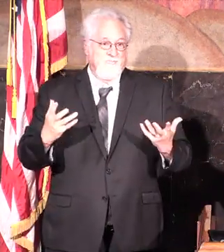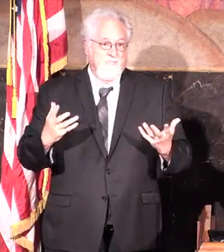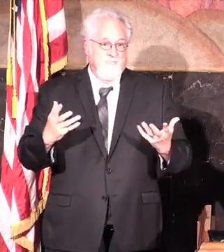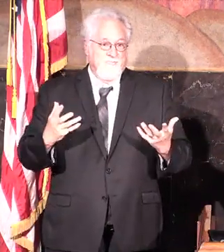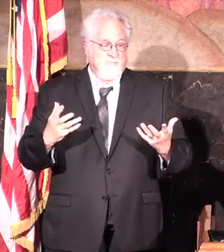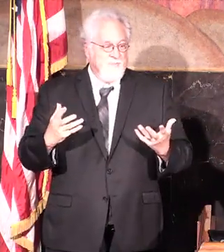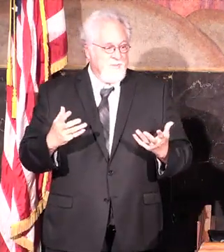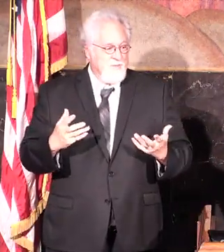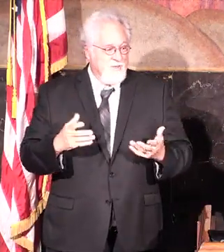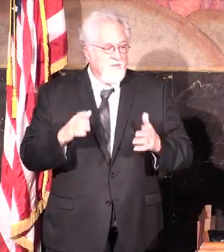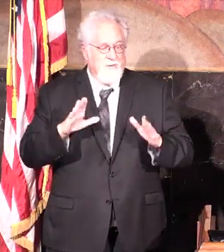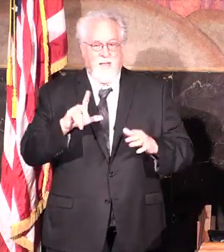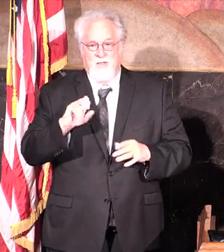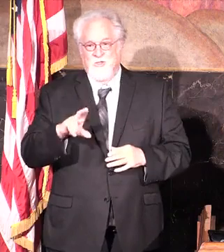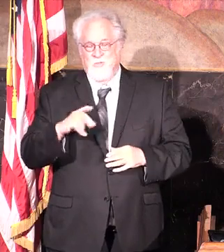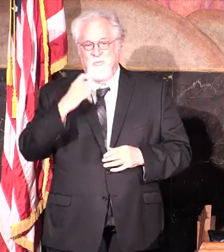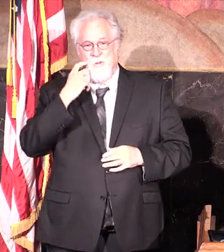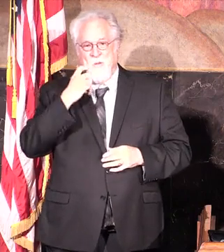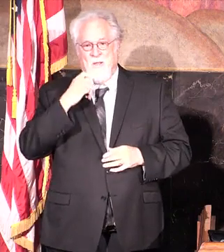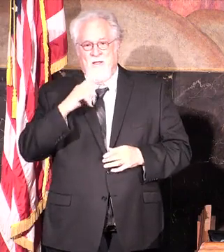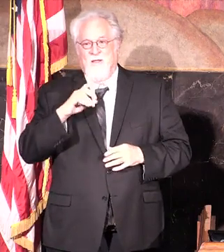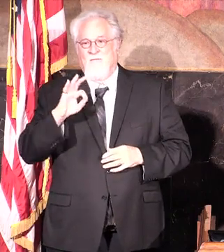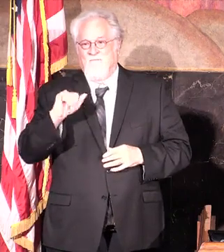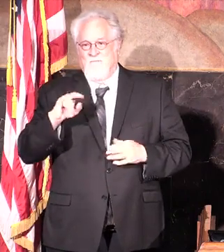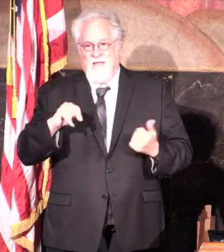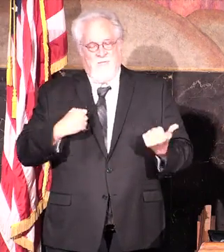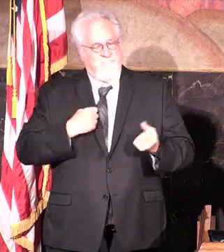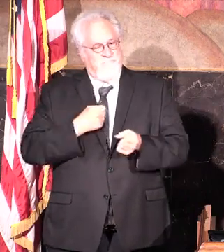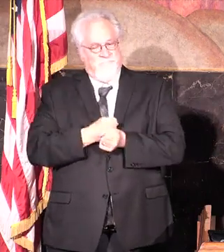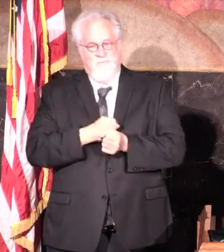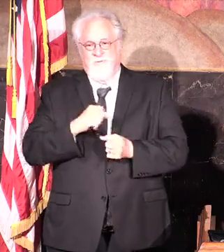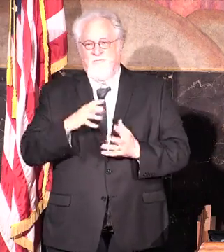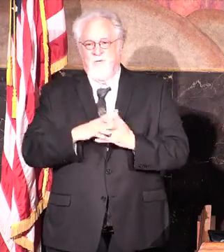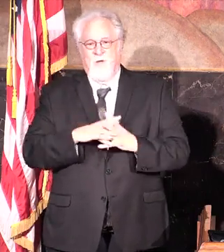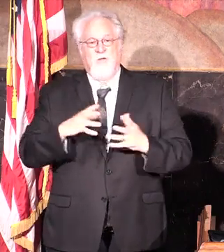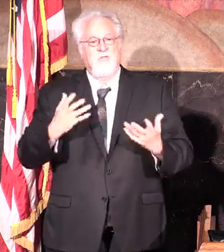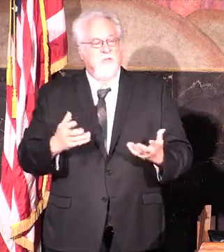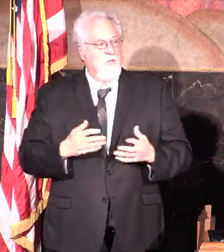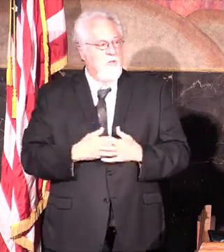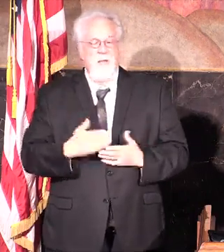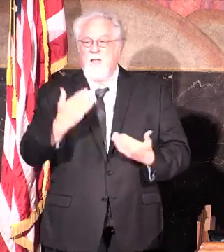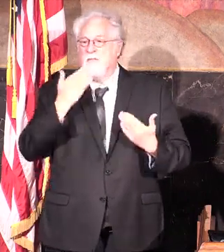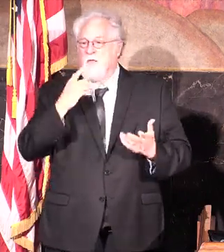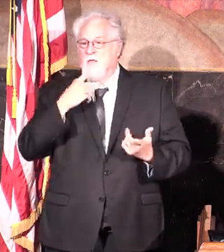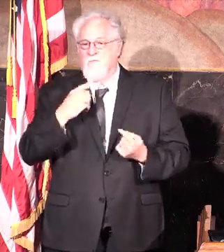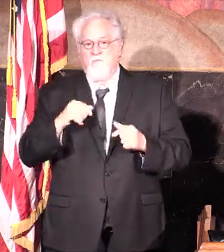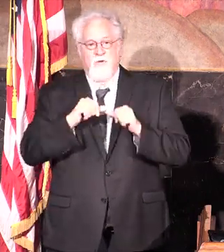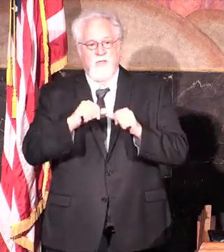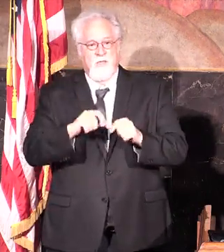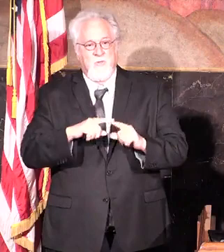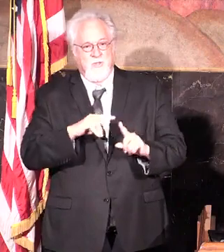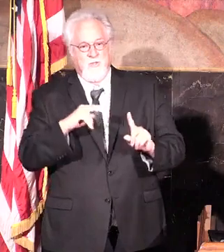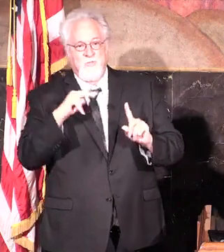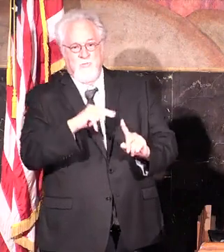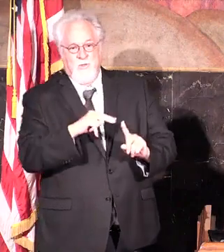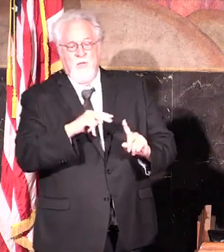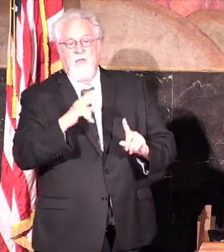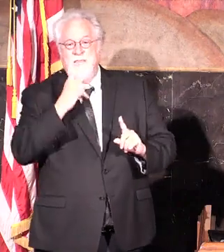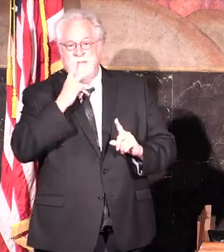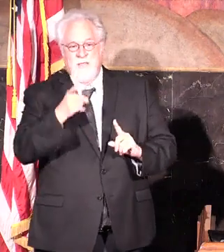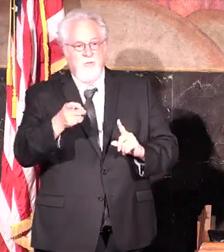I'm a tremendous LSU fan and football fan. So look, thank y'all for continuing to cover this. We will